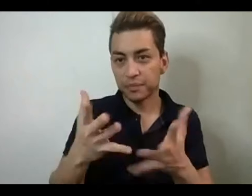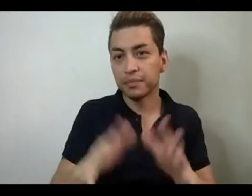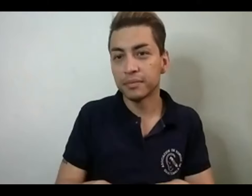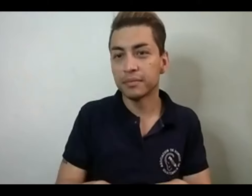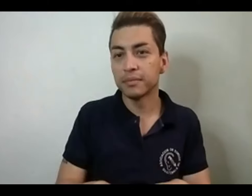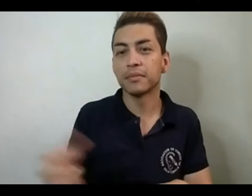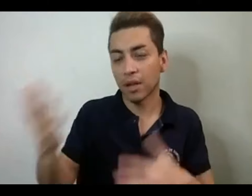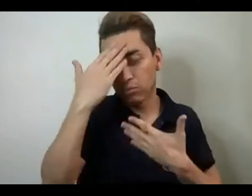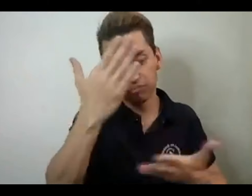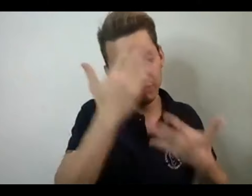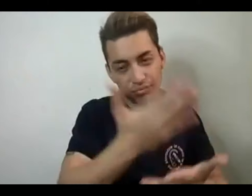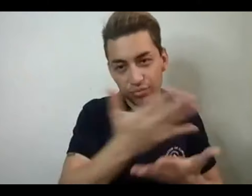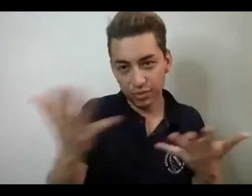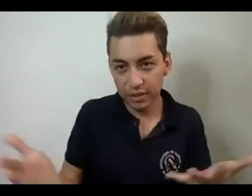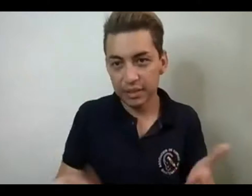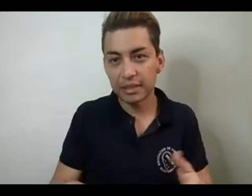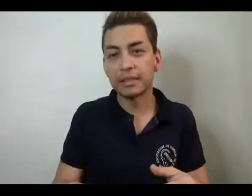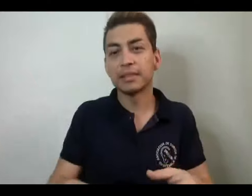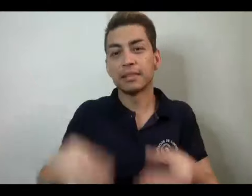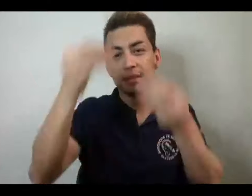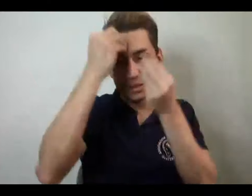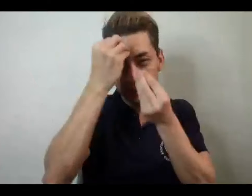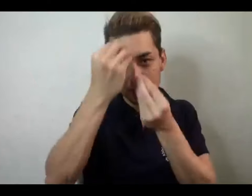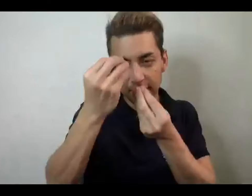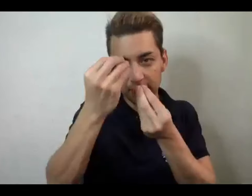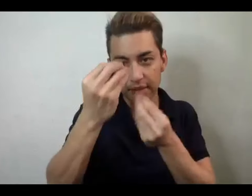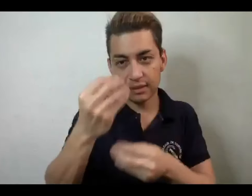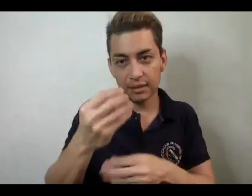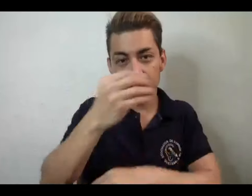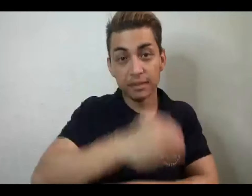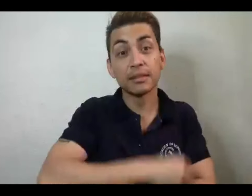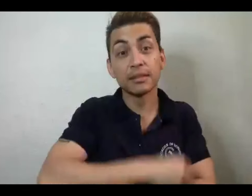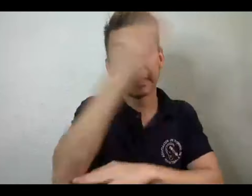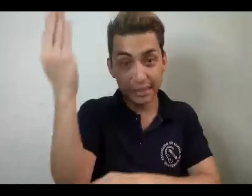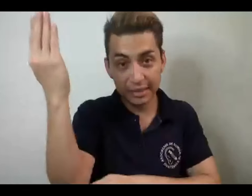you very much. Good morning, distinguished